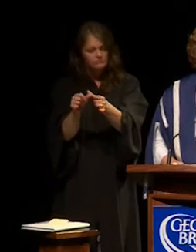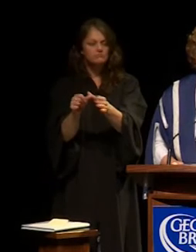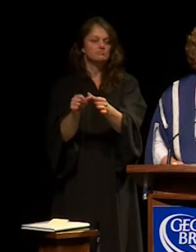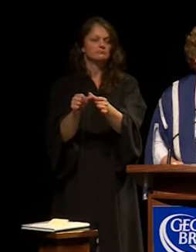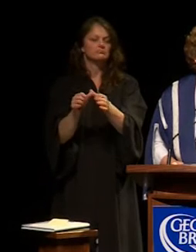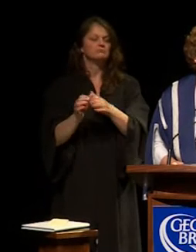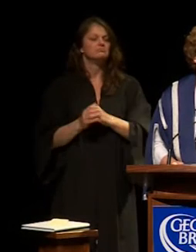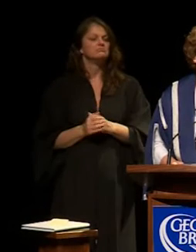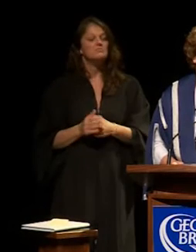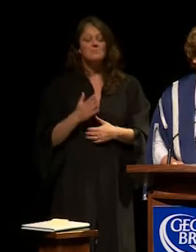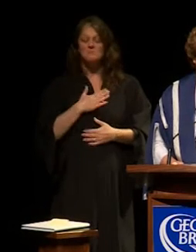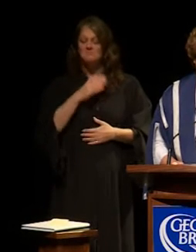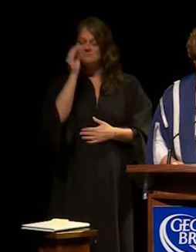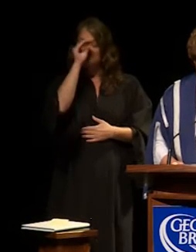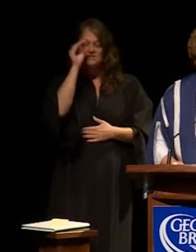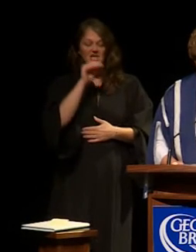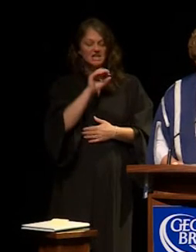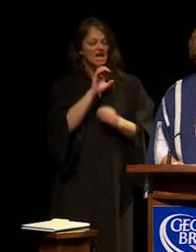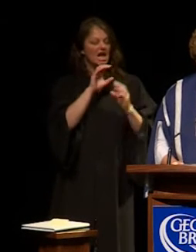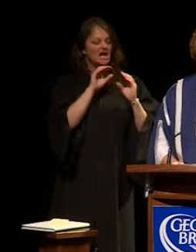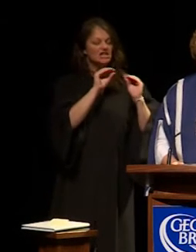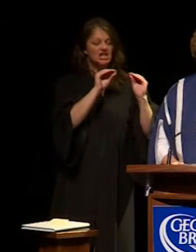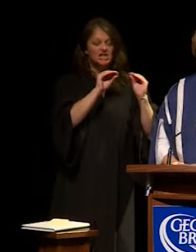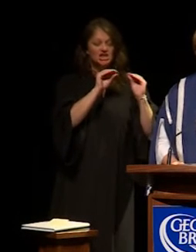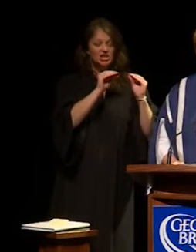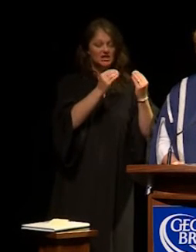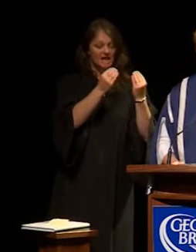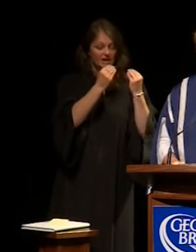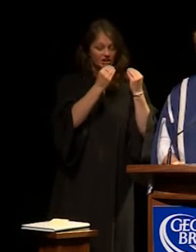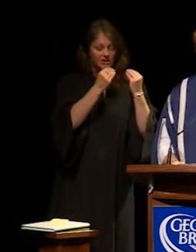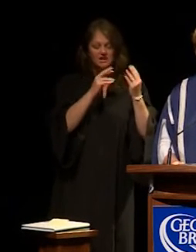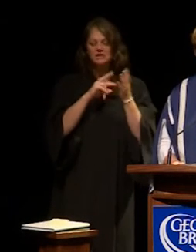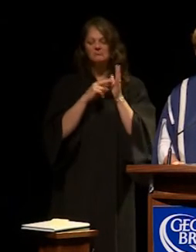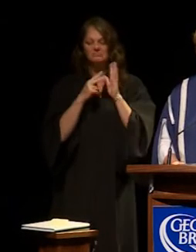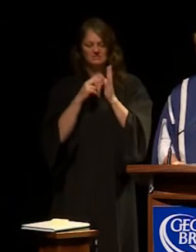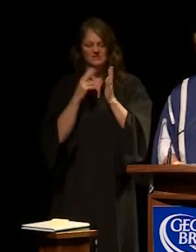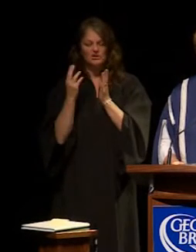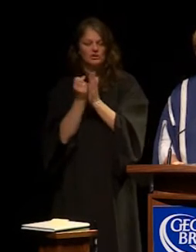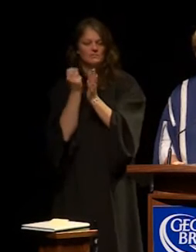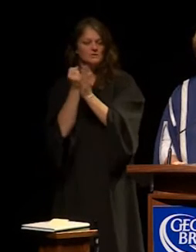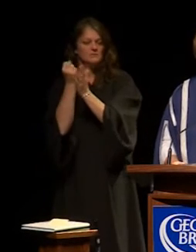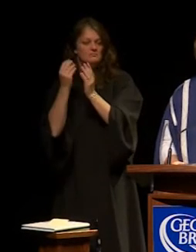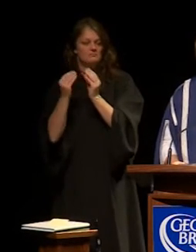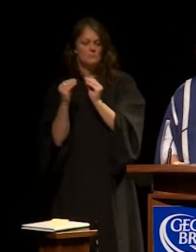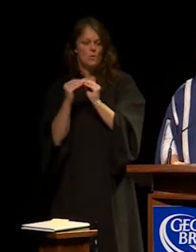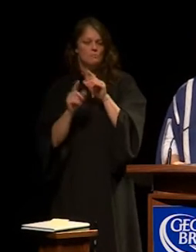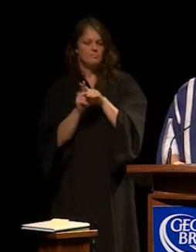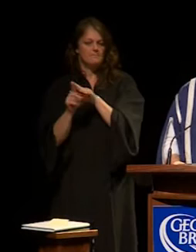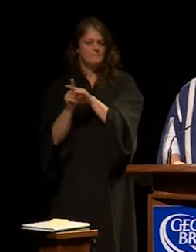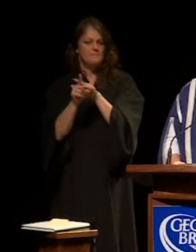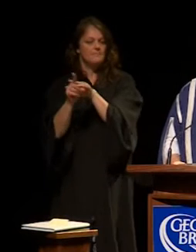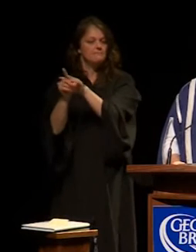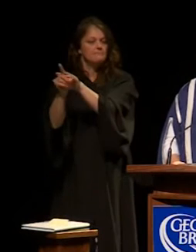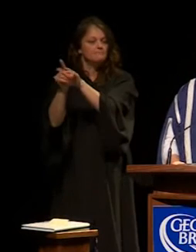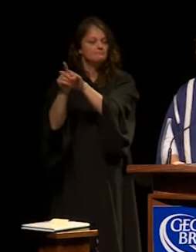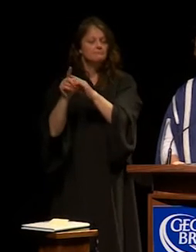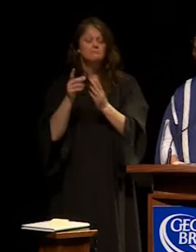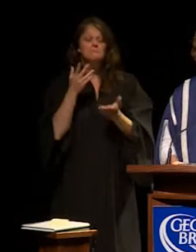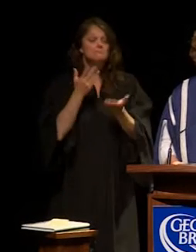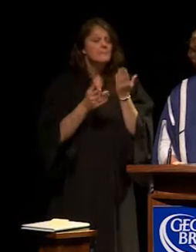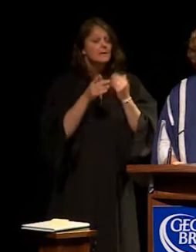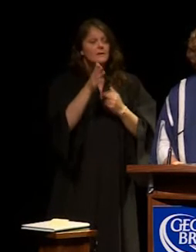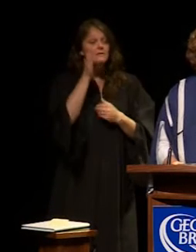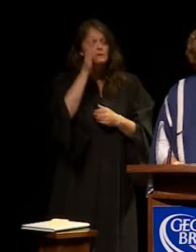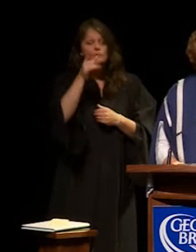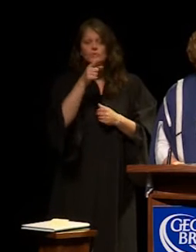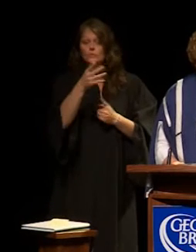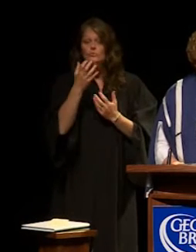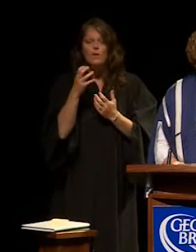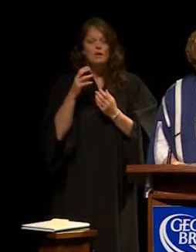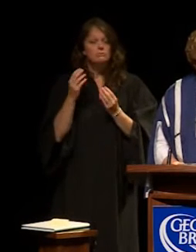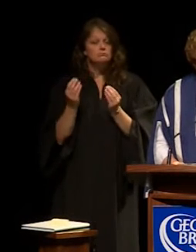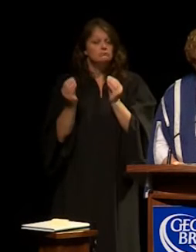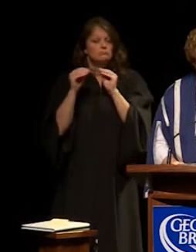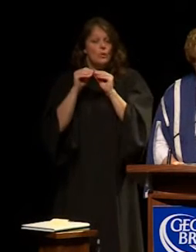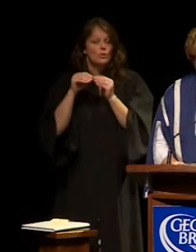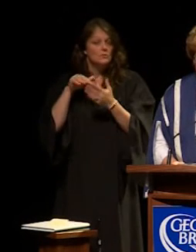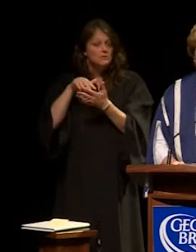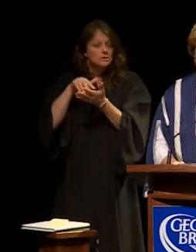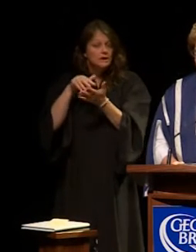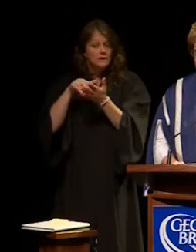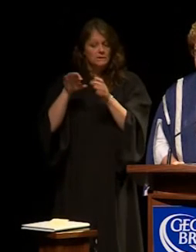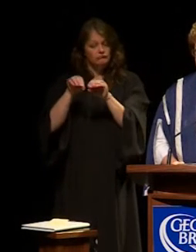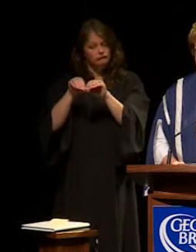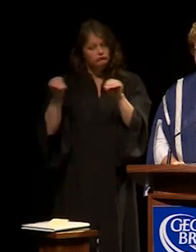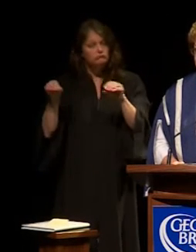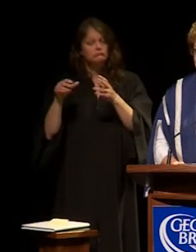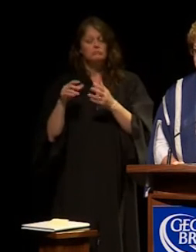education leads to opportunity. In the future, you may wish to pursue a new credential or update your professional